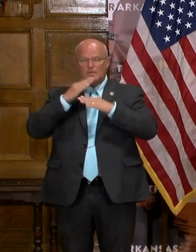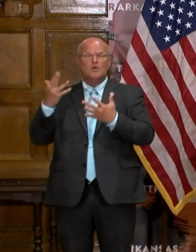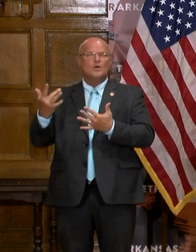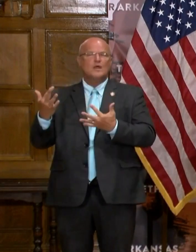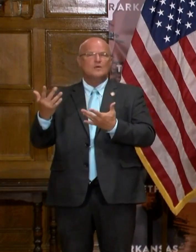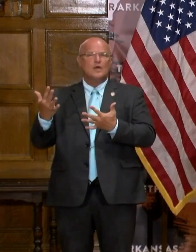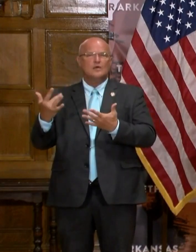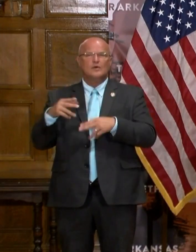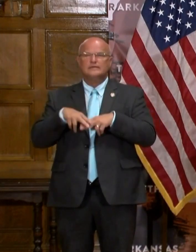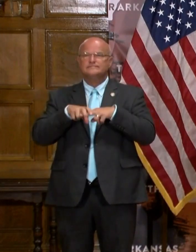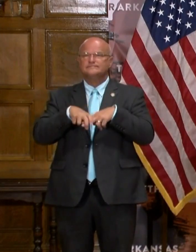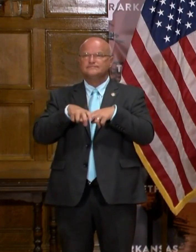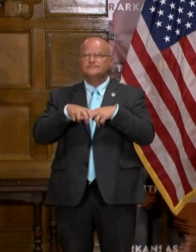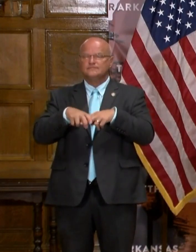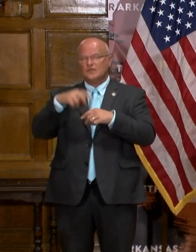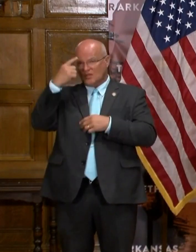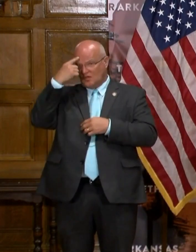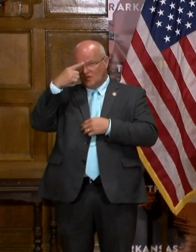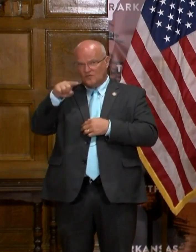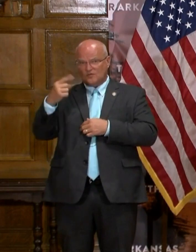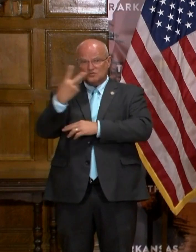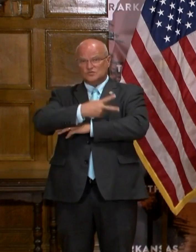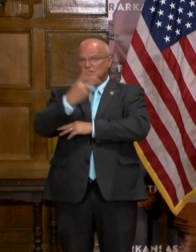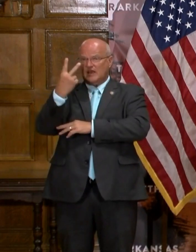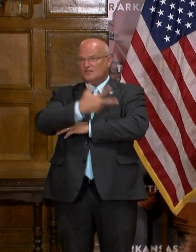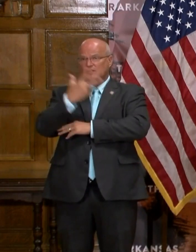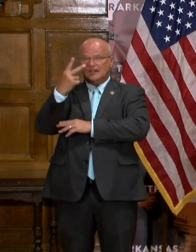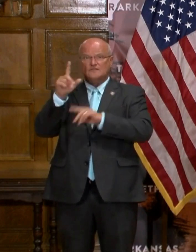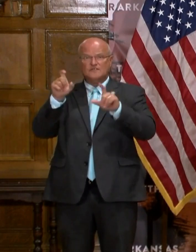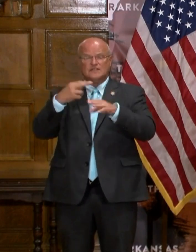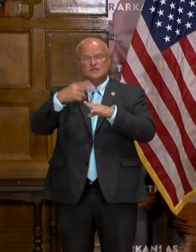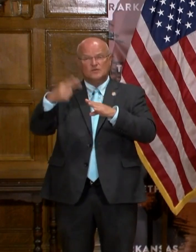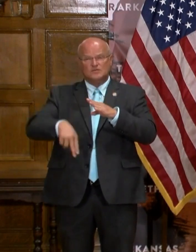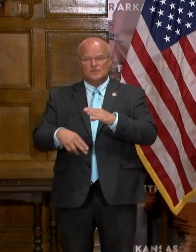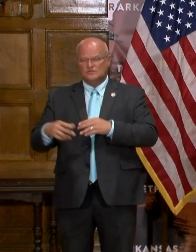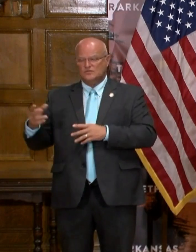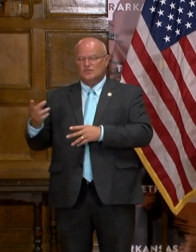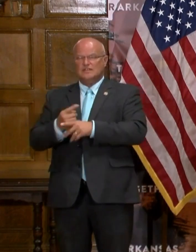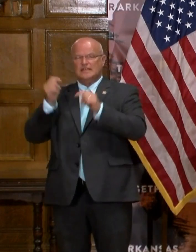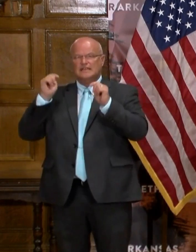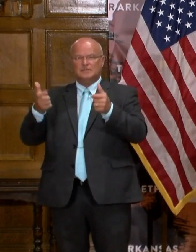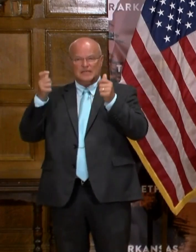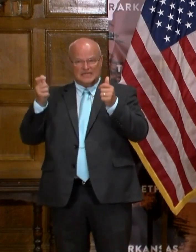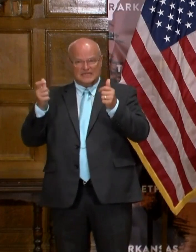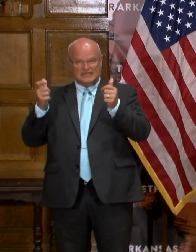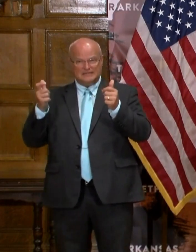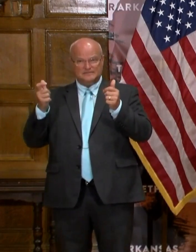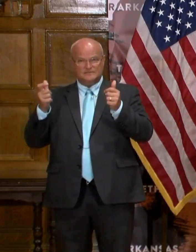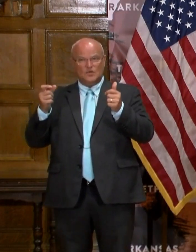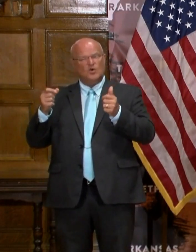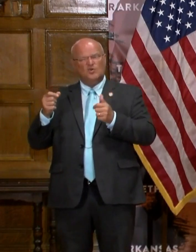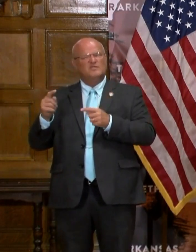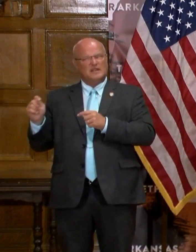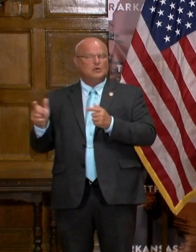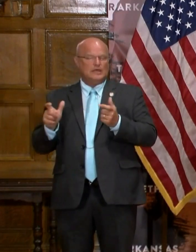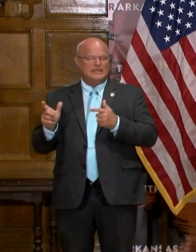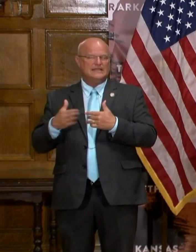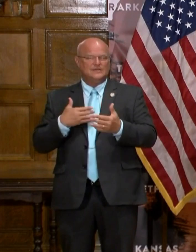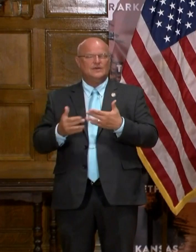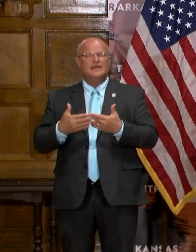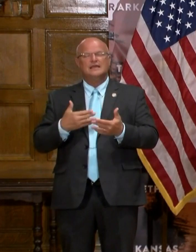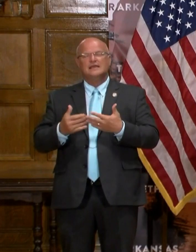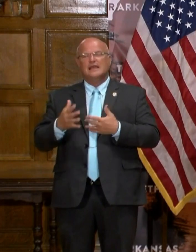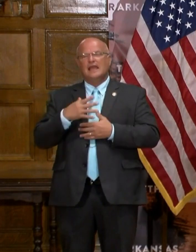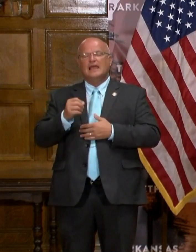waiting around for 2 days for the test results. You get it immediately or very quickly